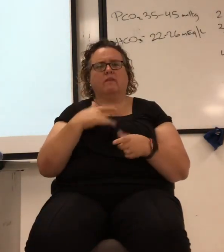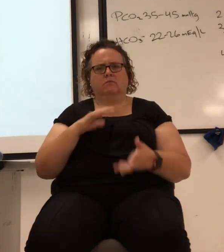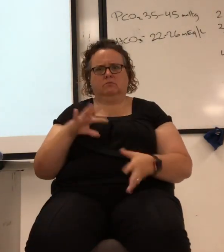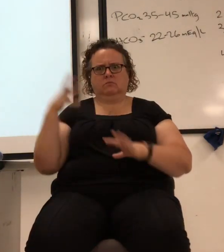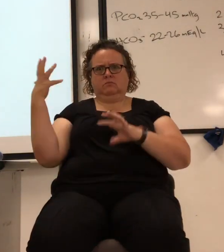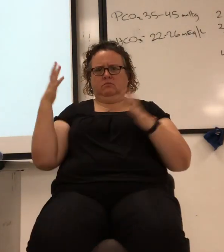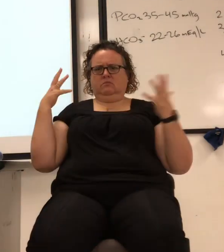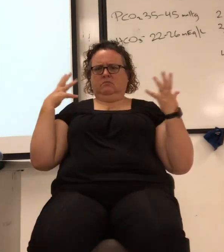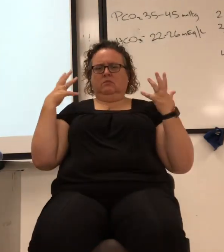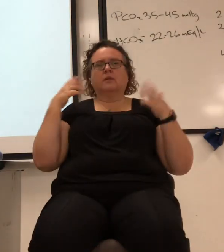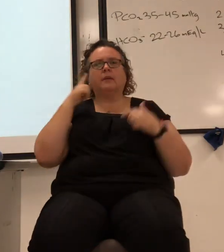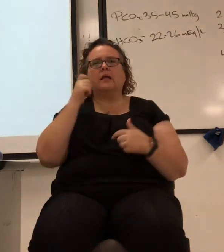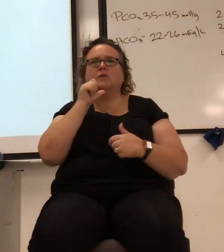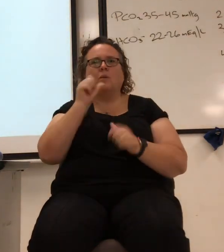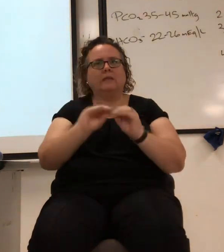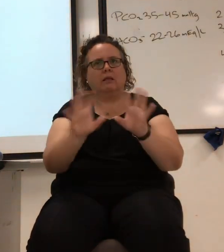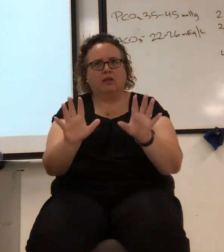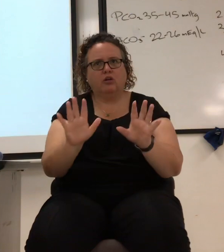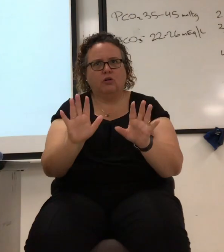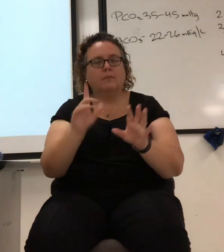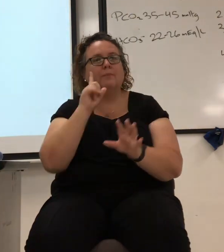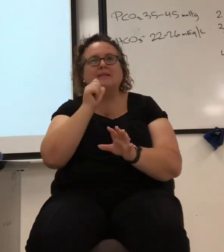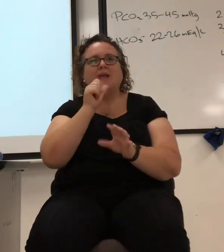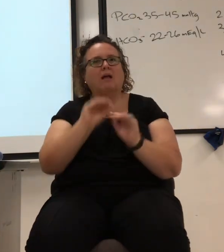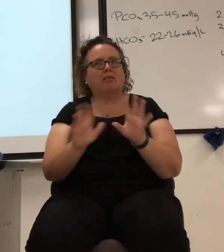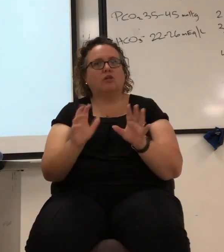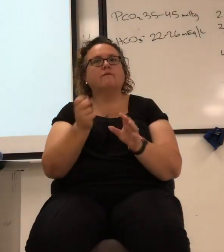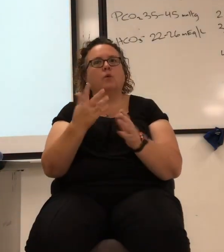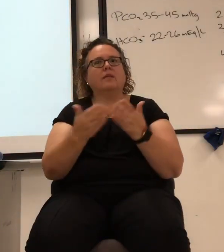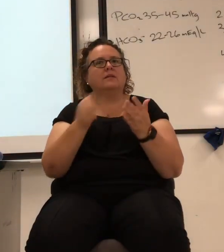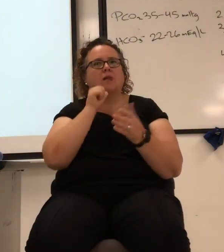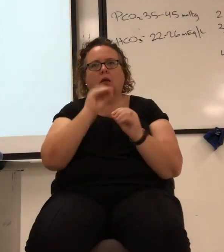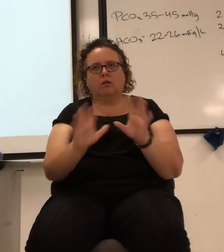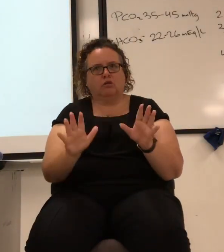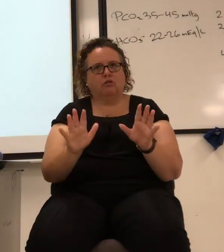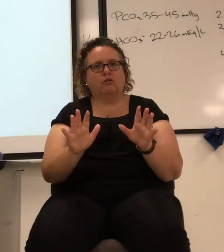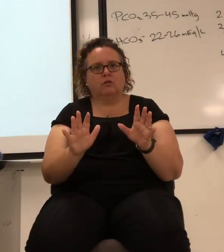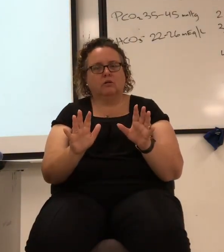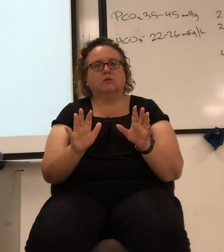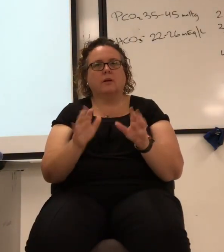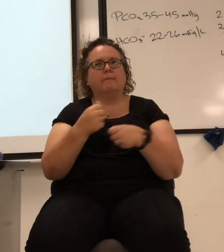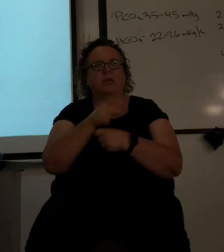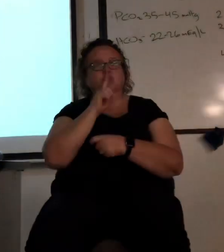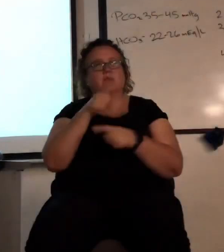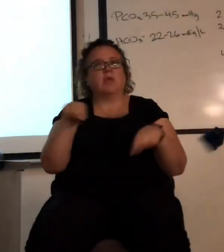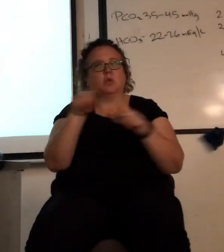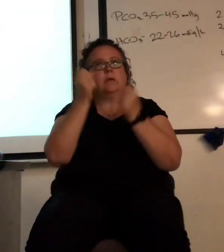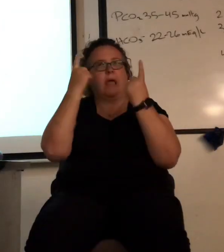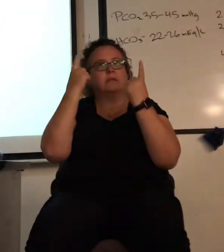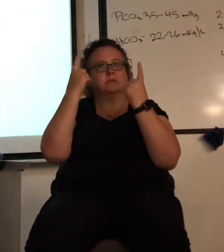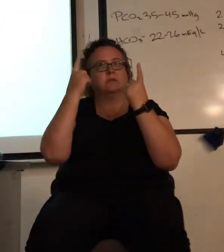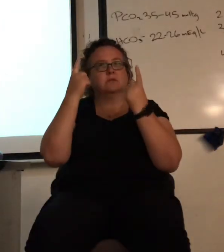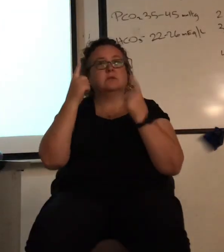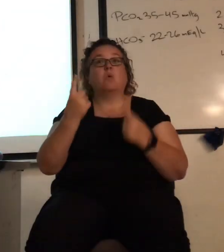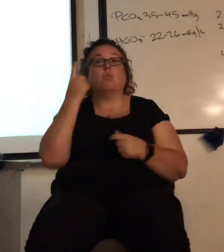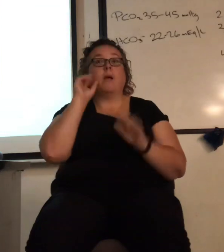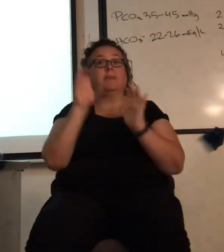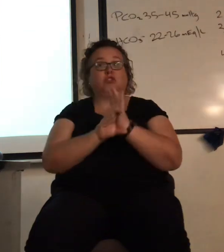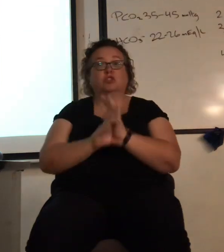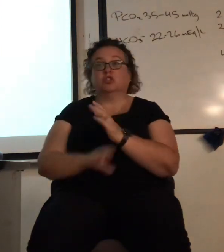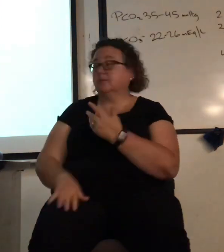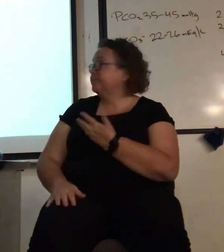I posted this one as an announcement. It should be available today. And I posted answers. So just 10 more, just to keep